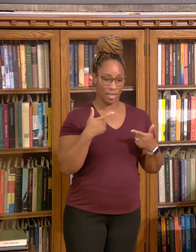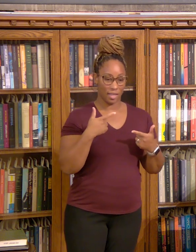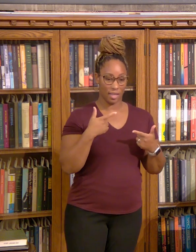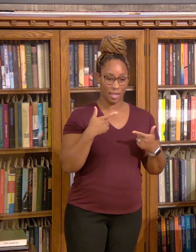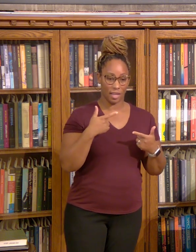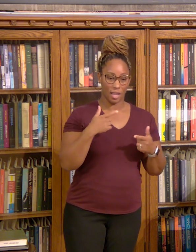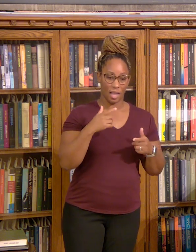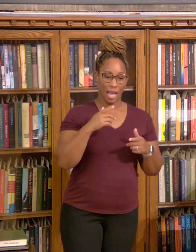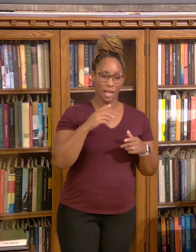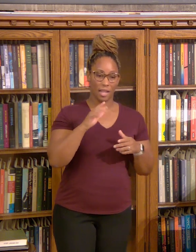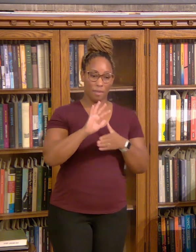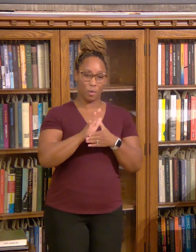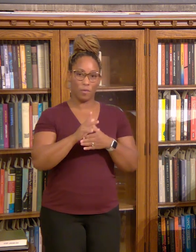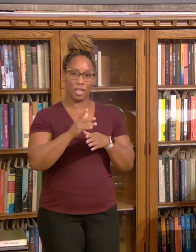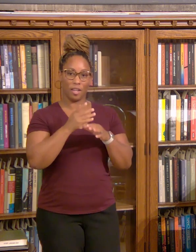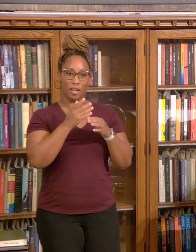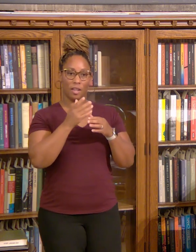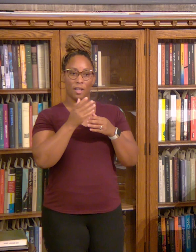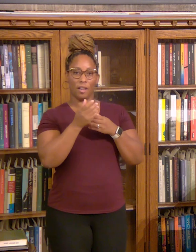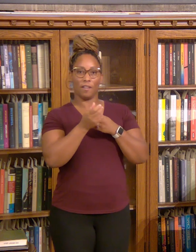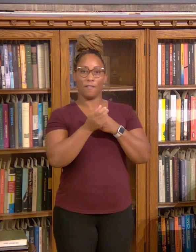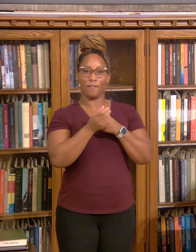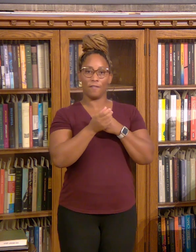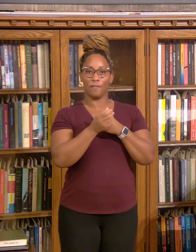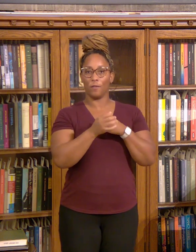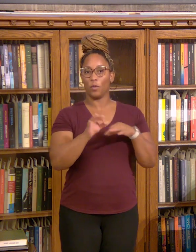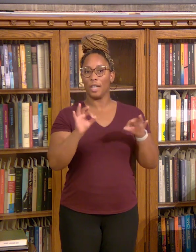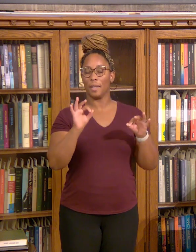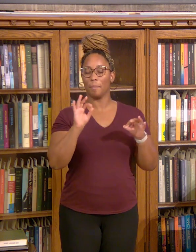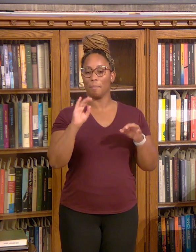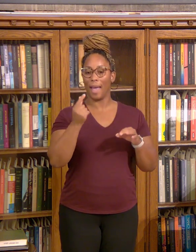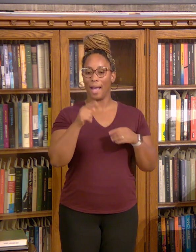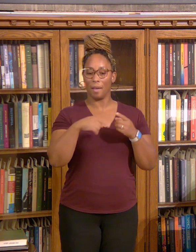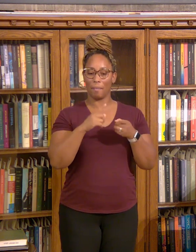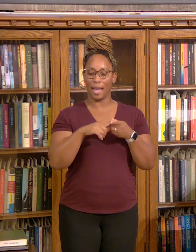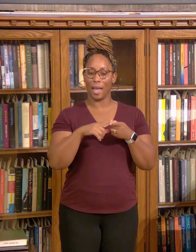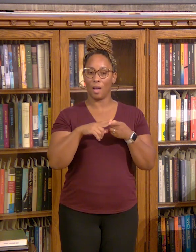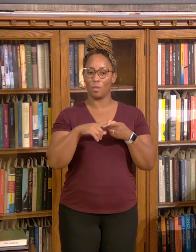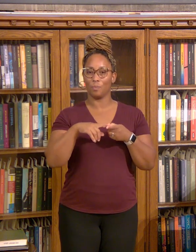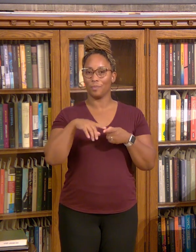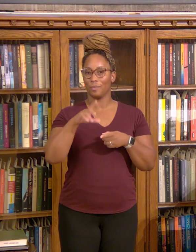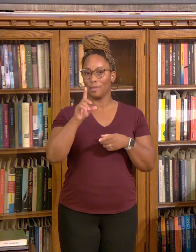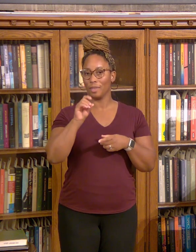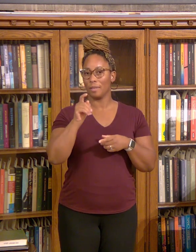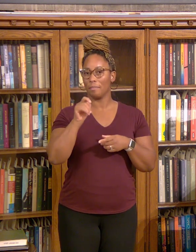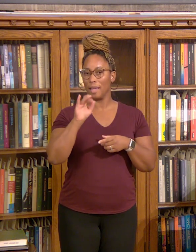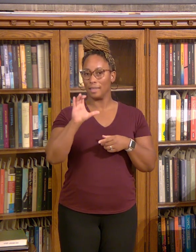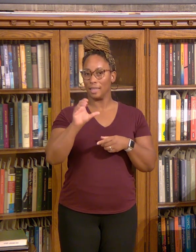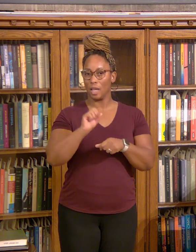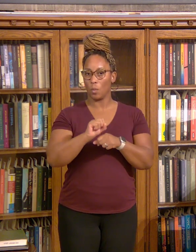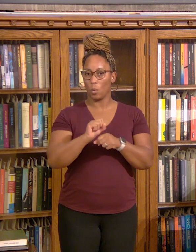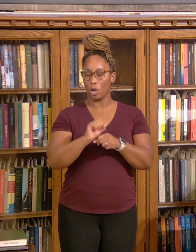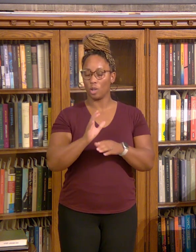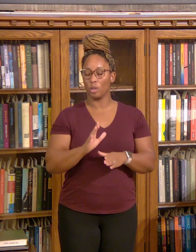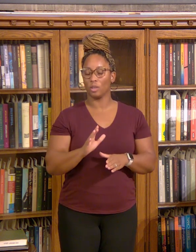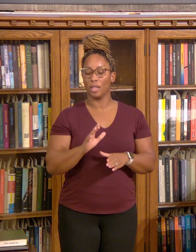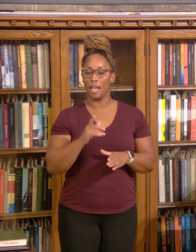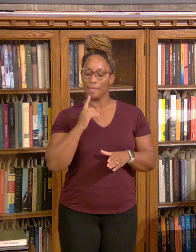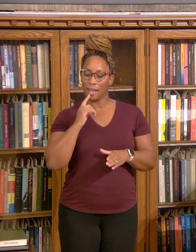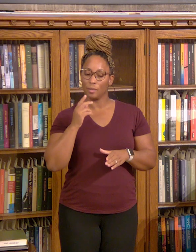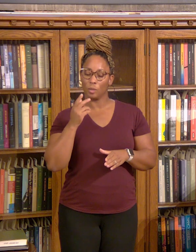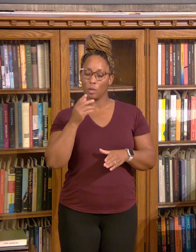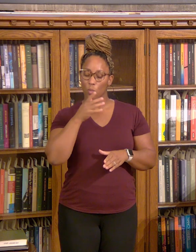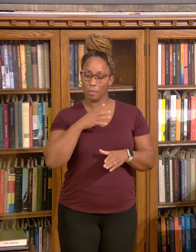the film Freedom bags about domestic workers and those are things that women historians have done and are